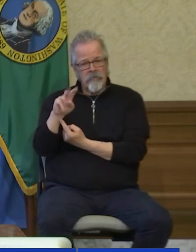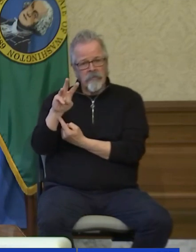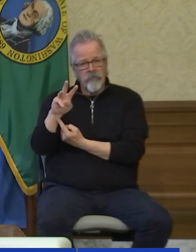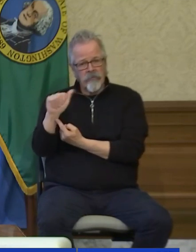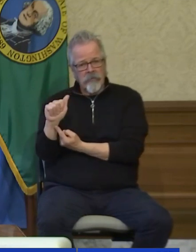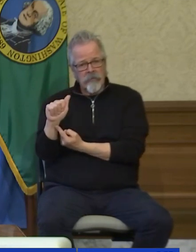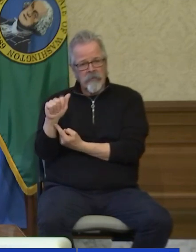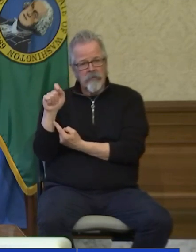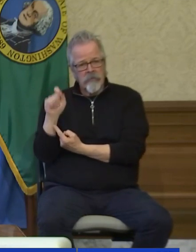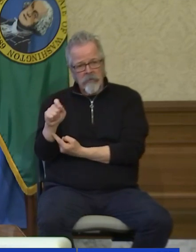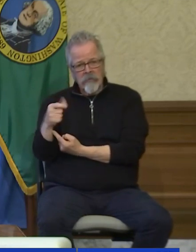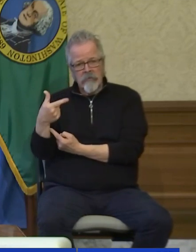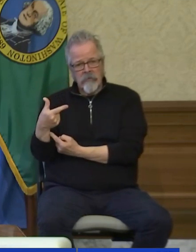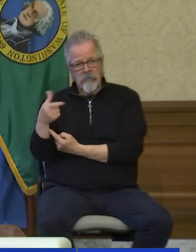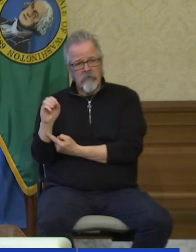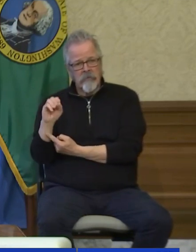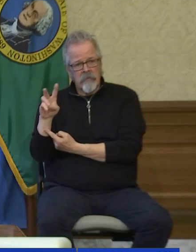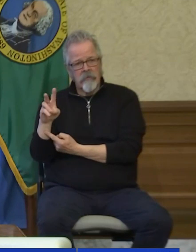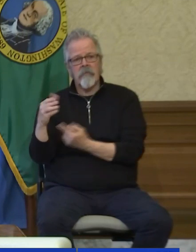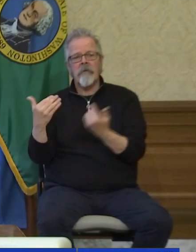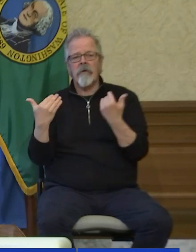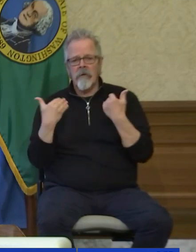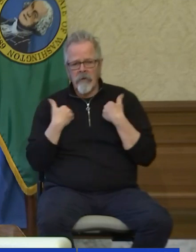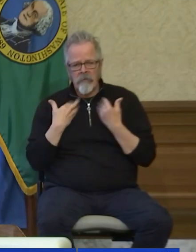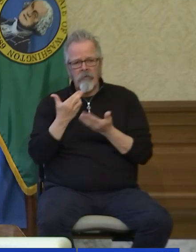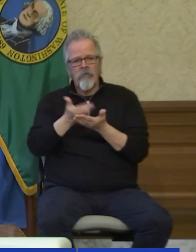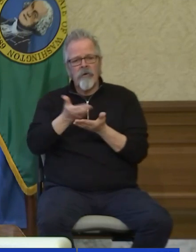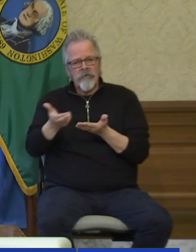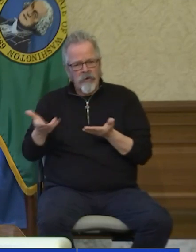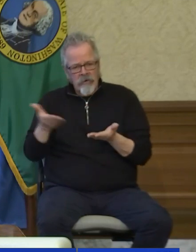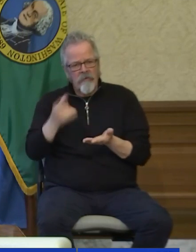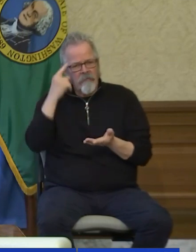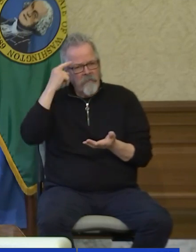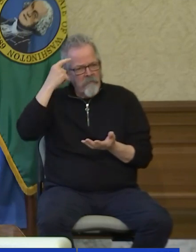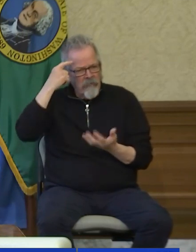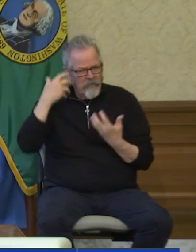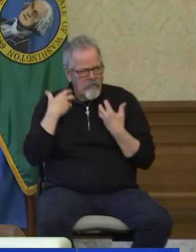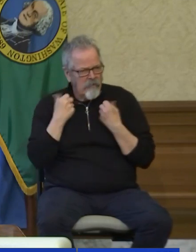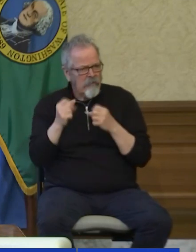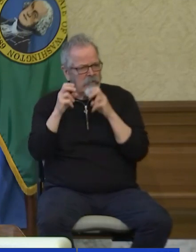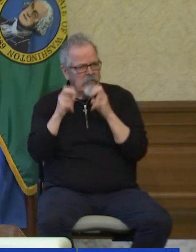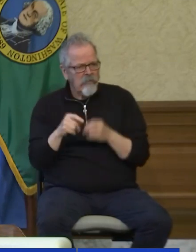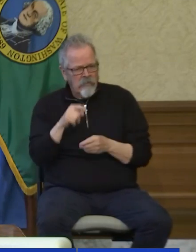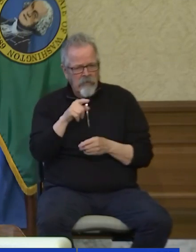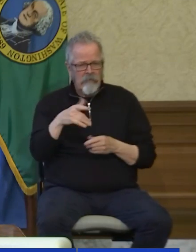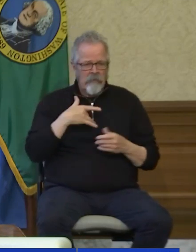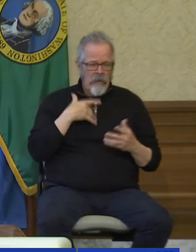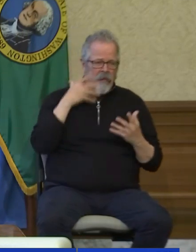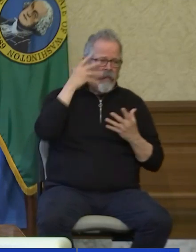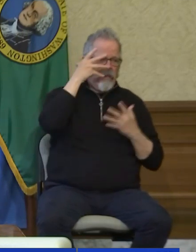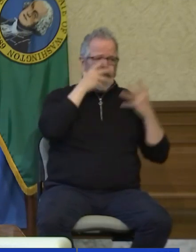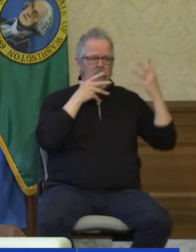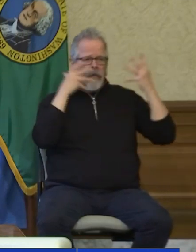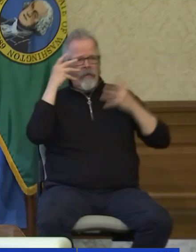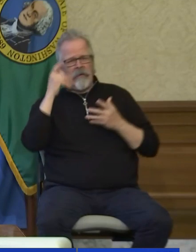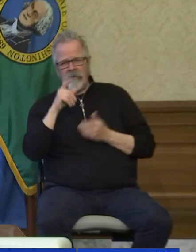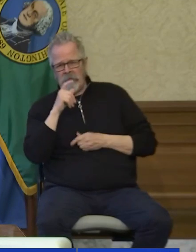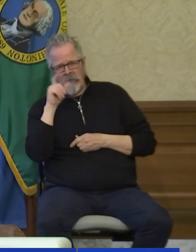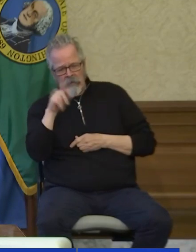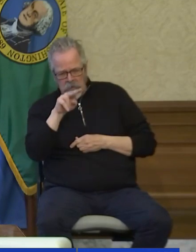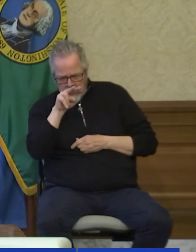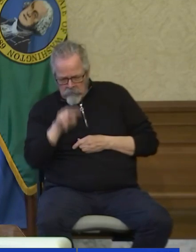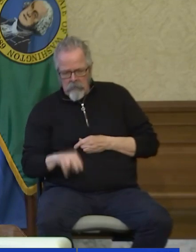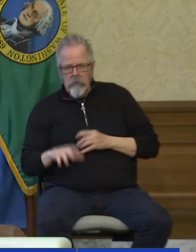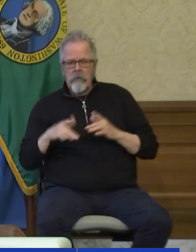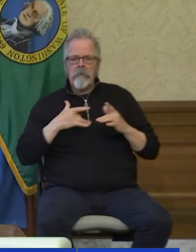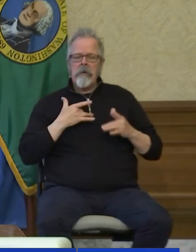this stress. Don't be shy about that. This is a tough thing we're going through. But we want you to take care of yourself.